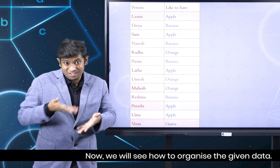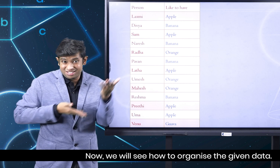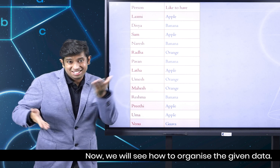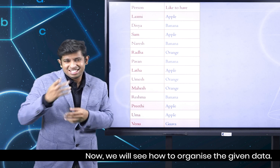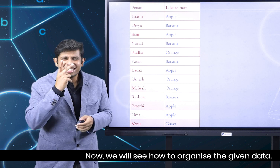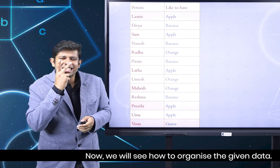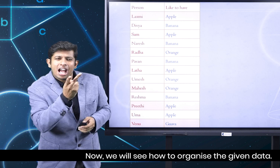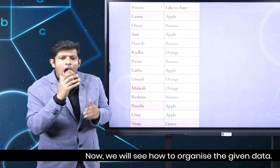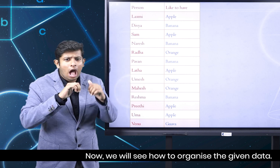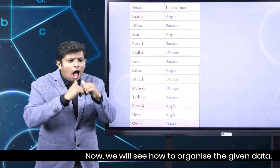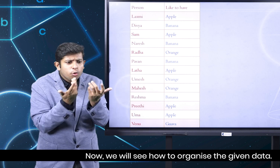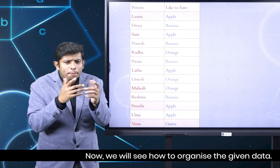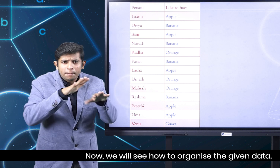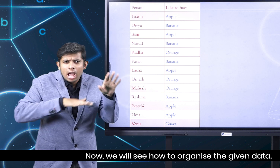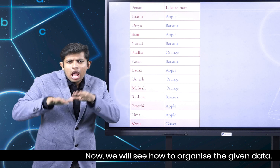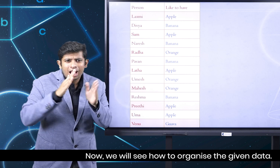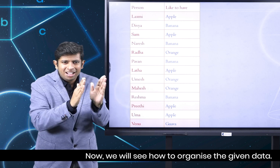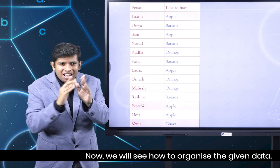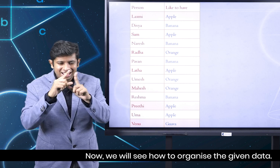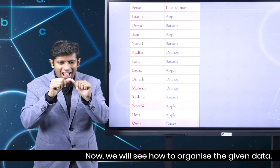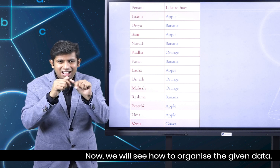Now we will see how to organize the given data.